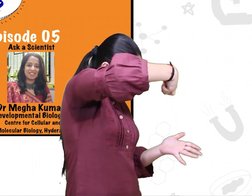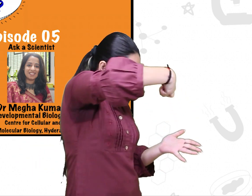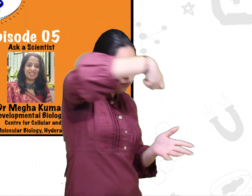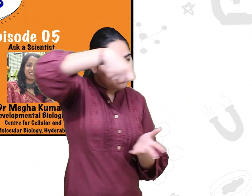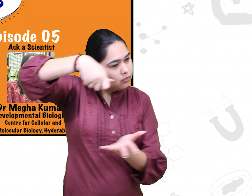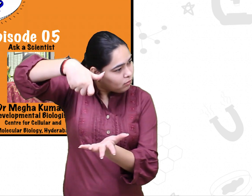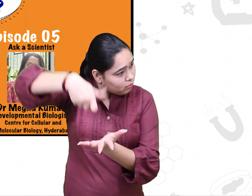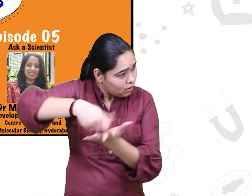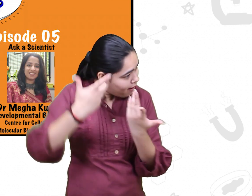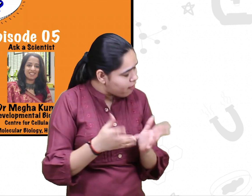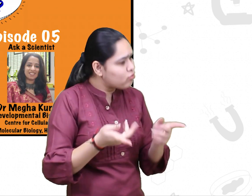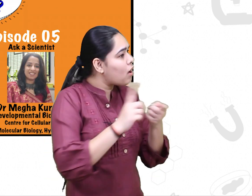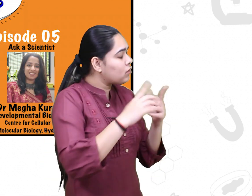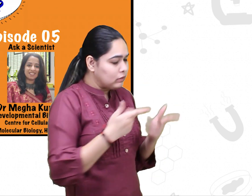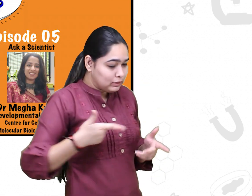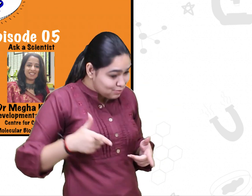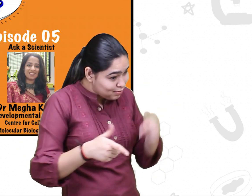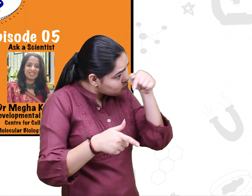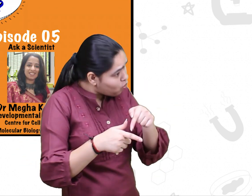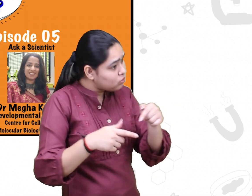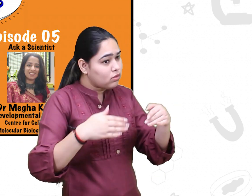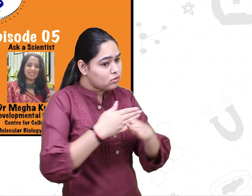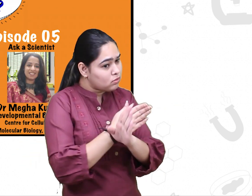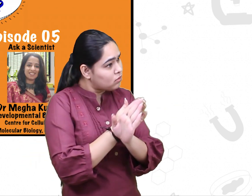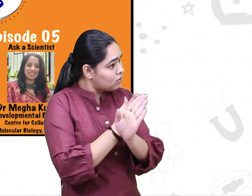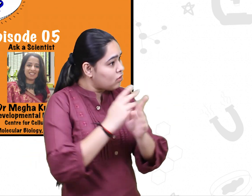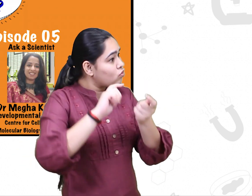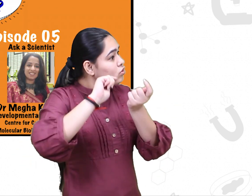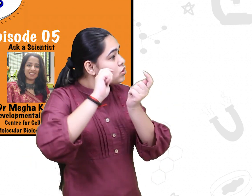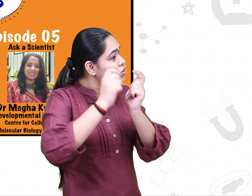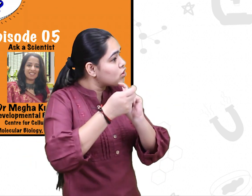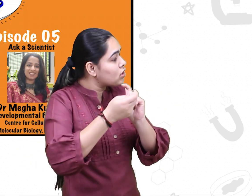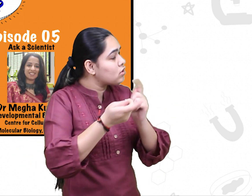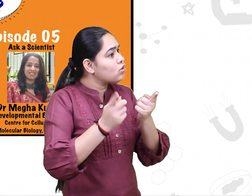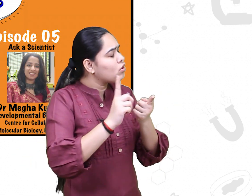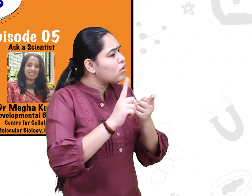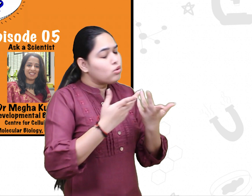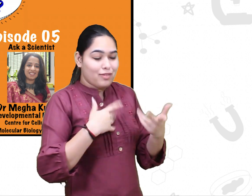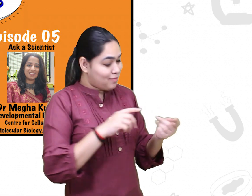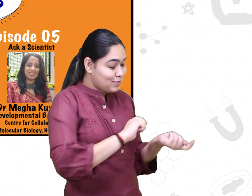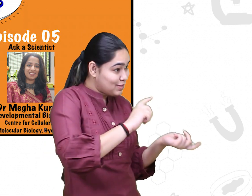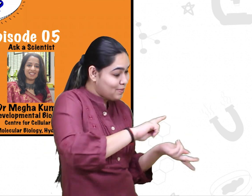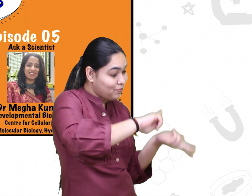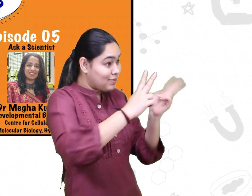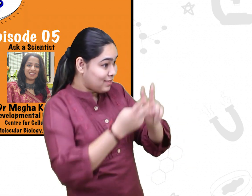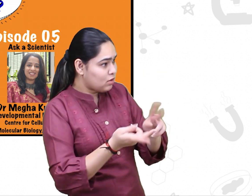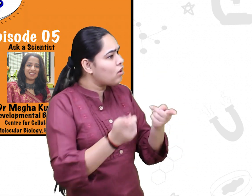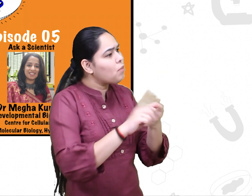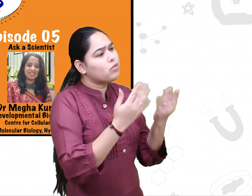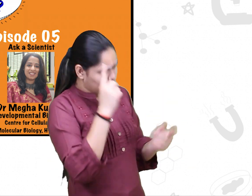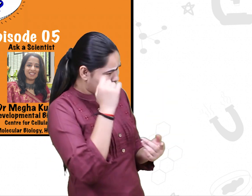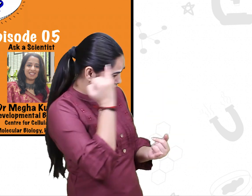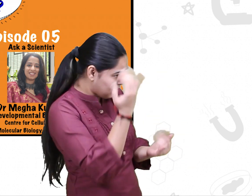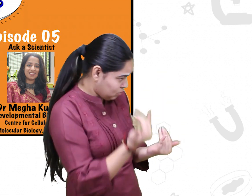mutated regulator gene of the snake into the mouse embryo's DNA. So this time the mouse